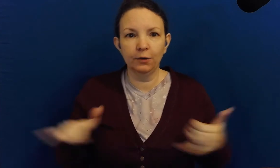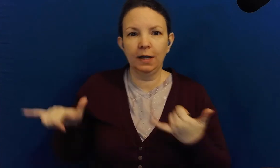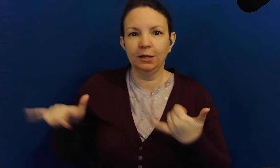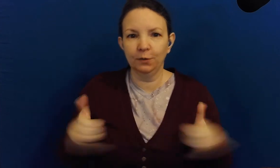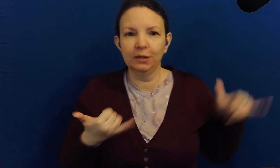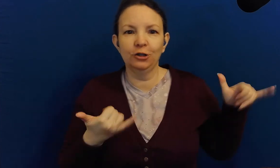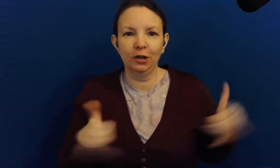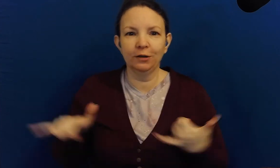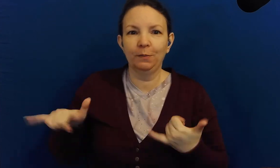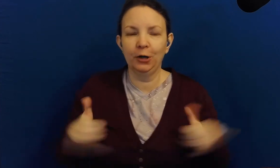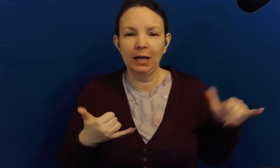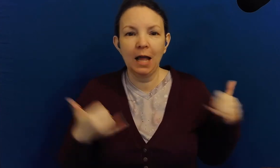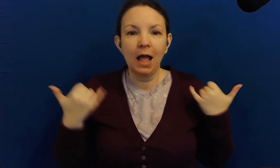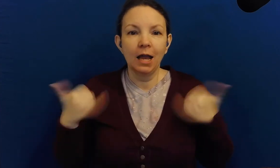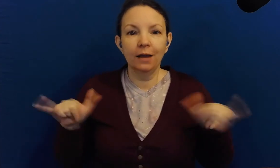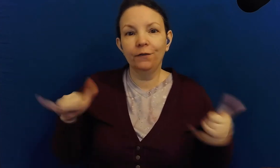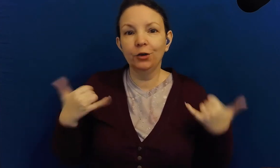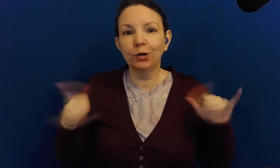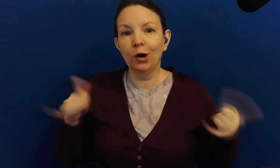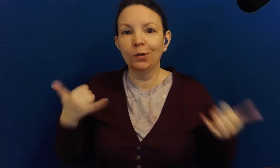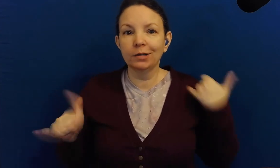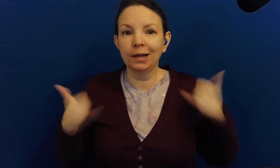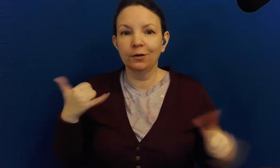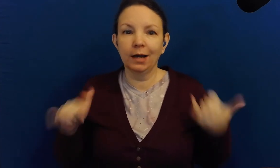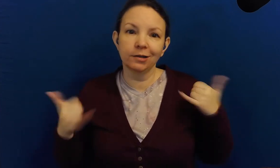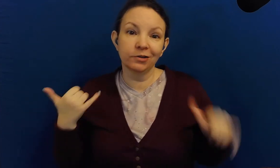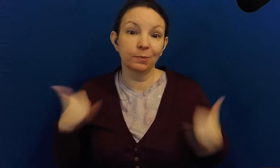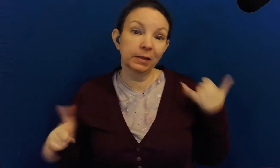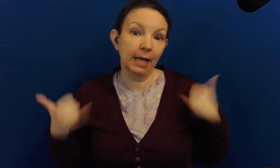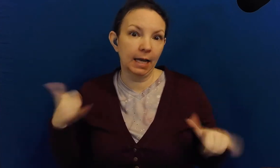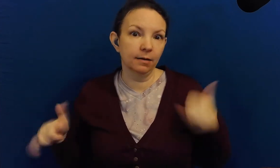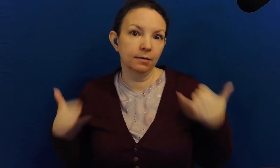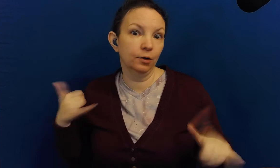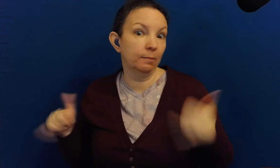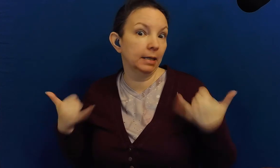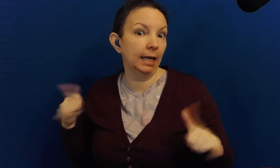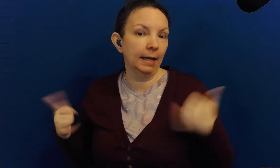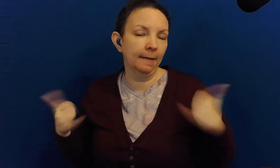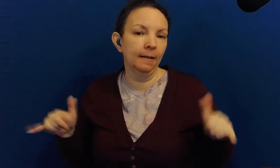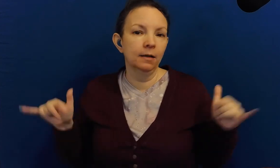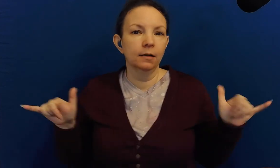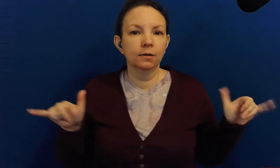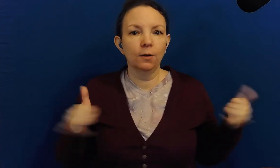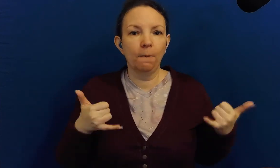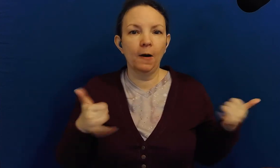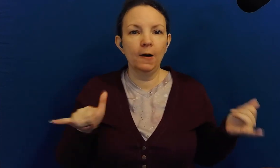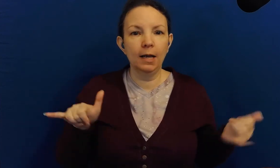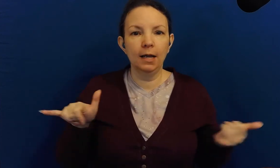with each other, party. If you don't synchronize, they're playing. So you're playing. So party